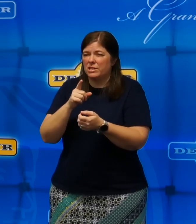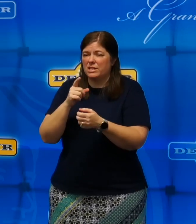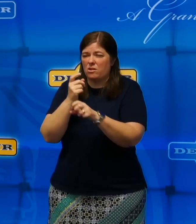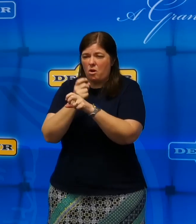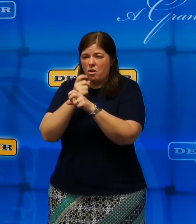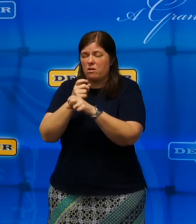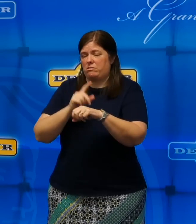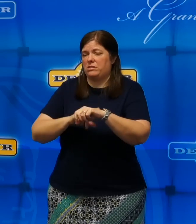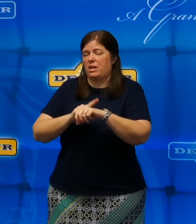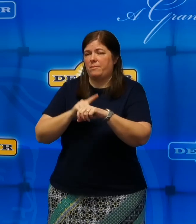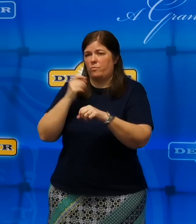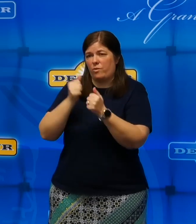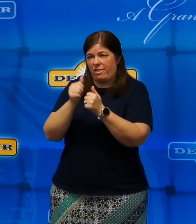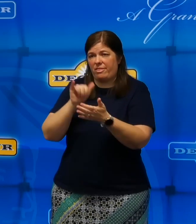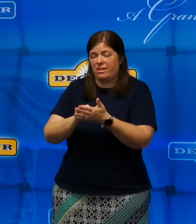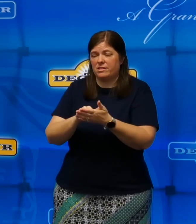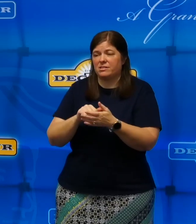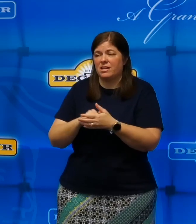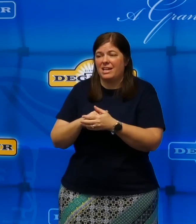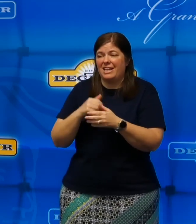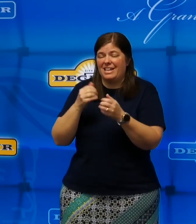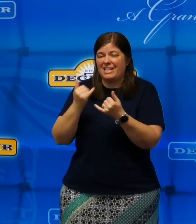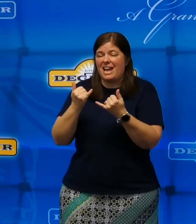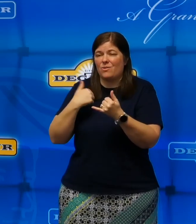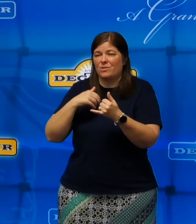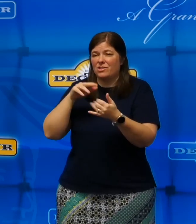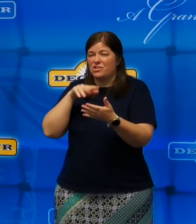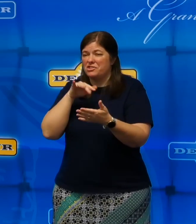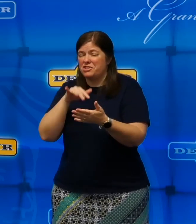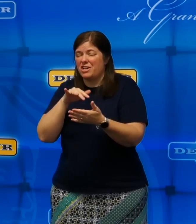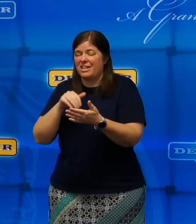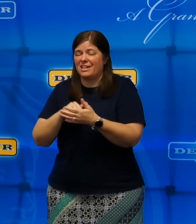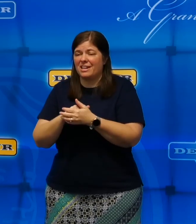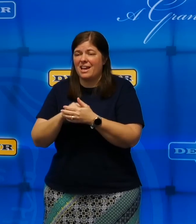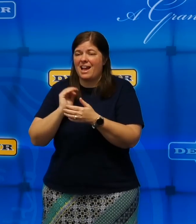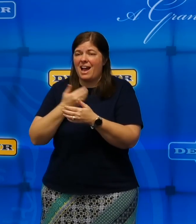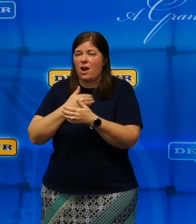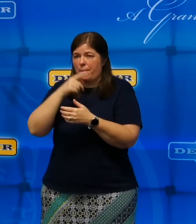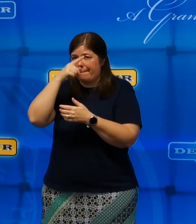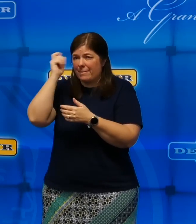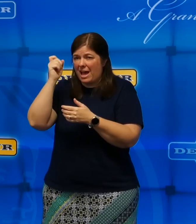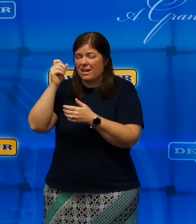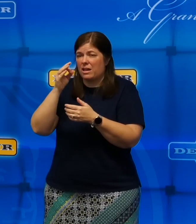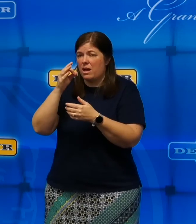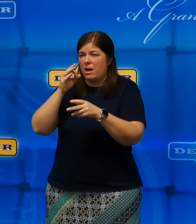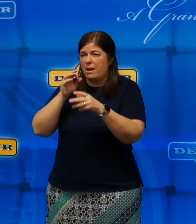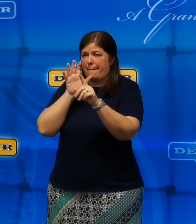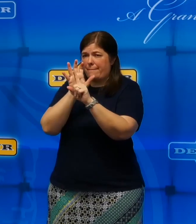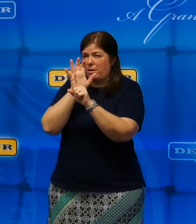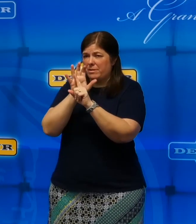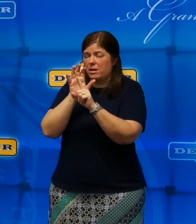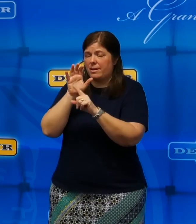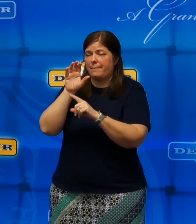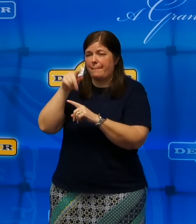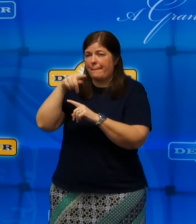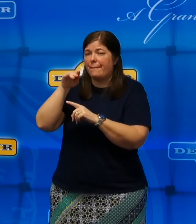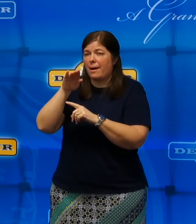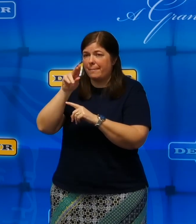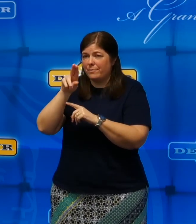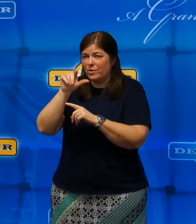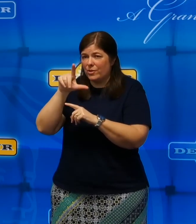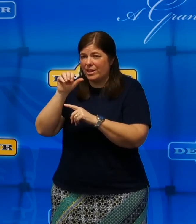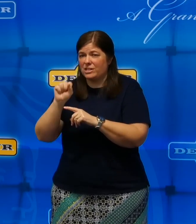facing right now and that we're studying now as well as in the future is that our black population in Alabama represents 27%